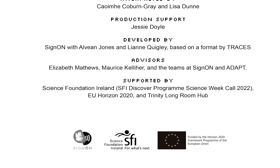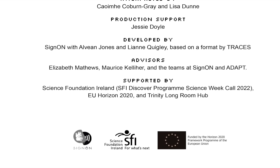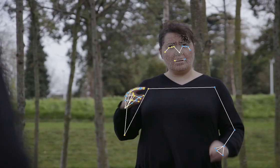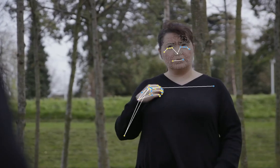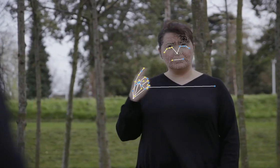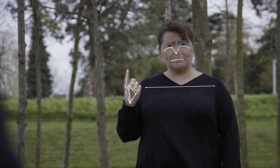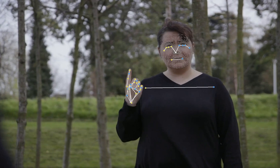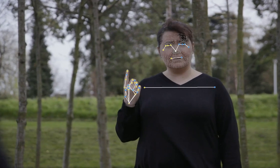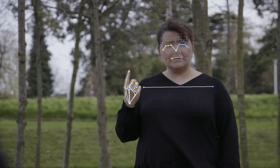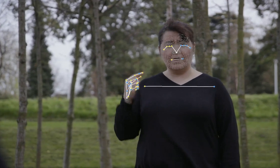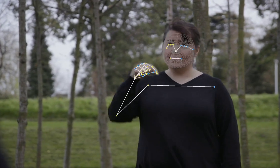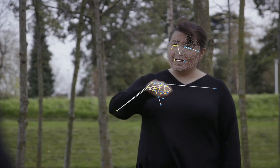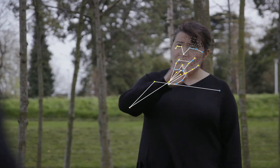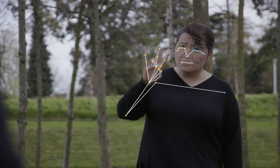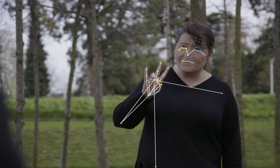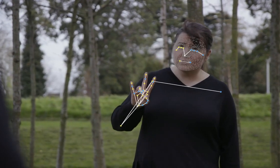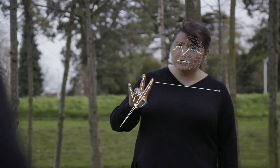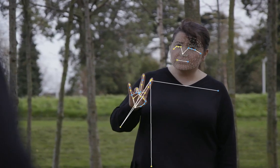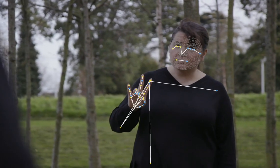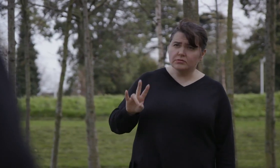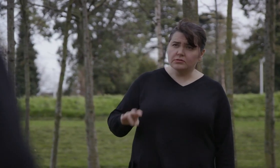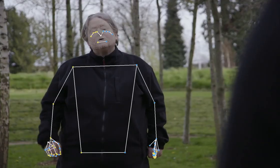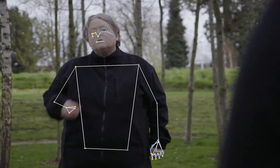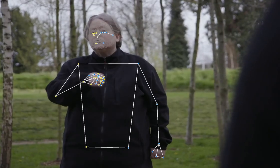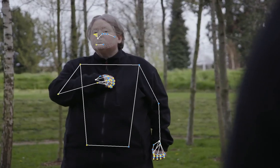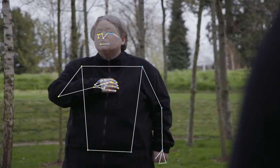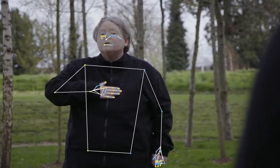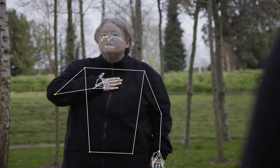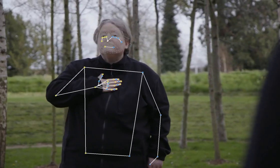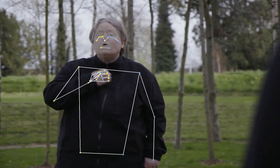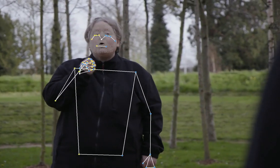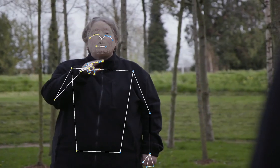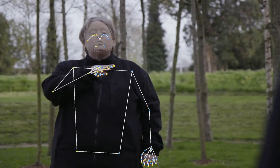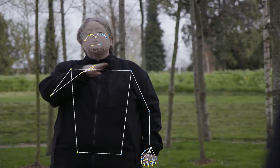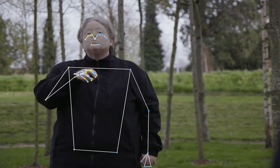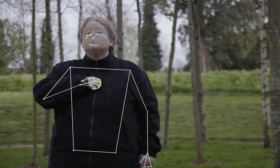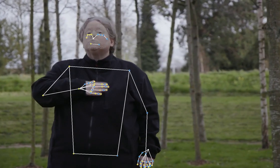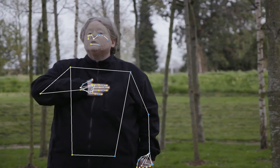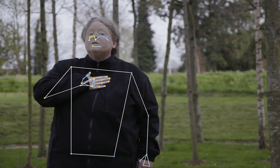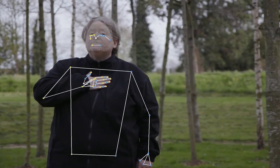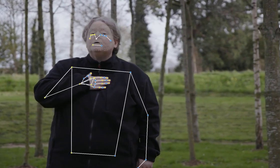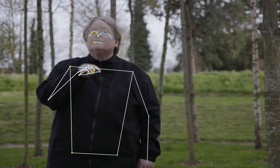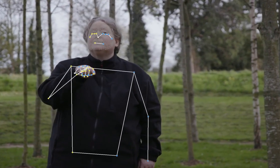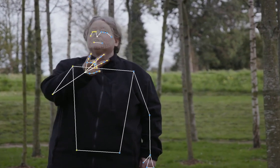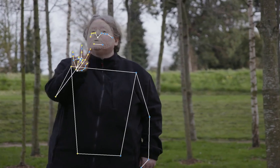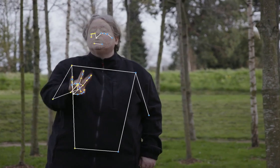that's an Irish style, language production. And audiences who don't know L would aim their